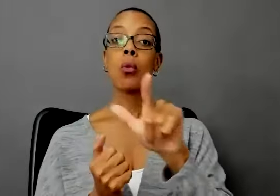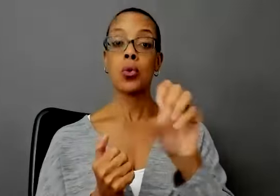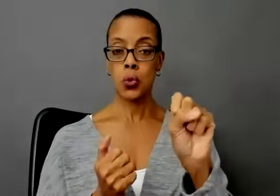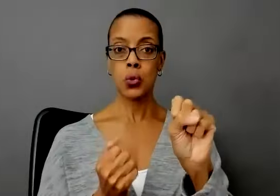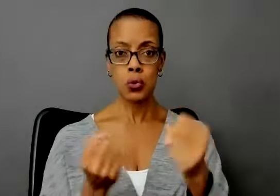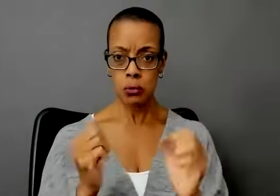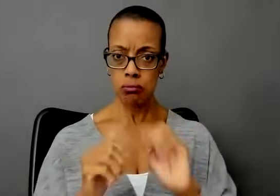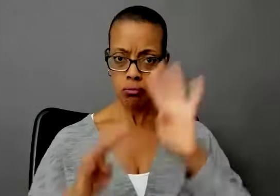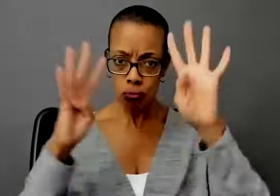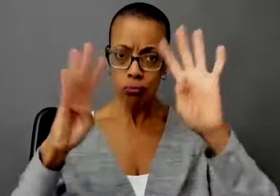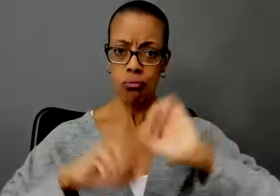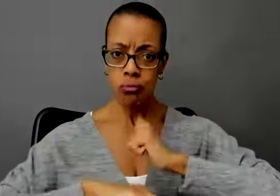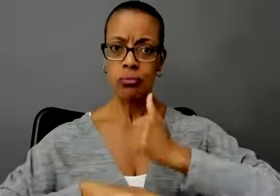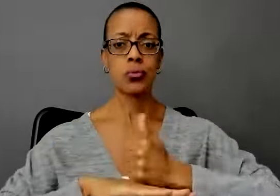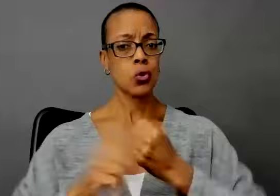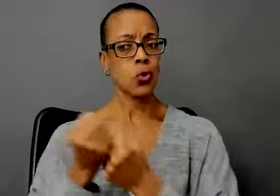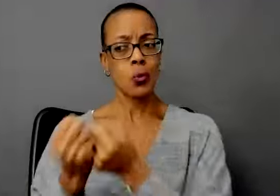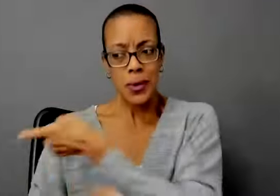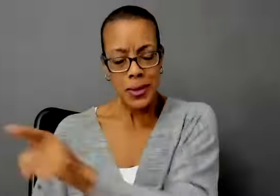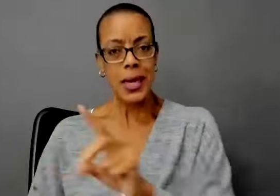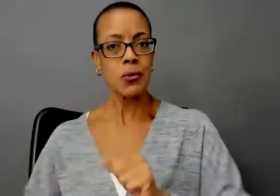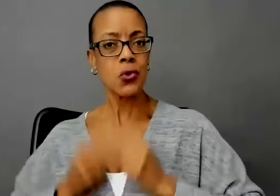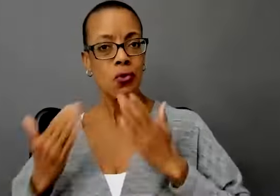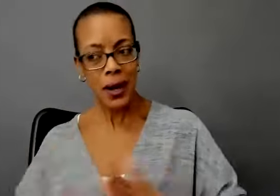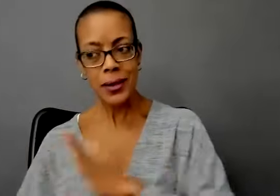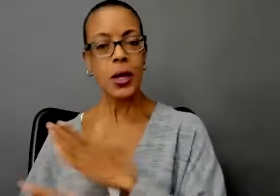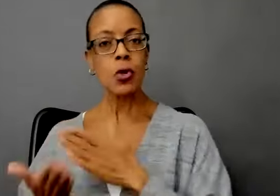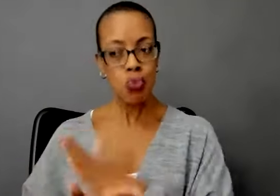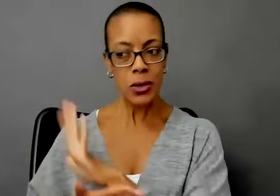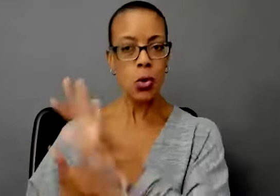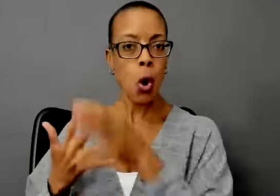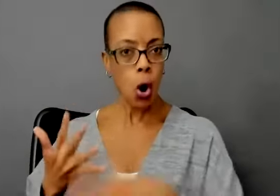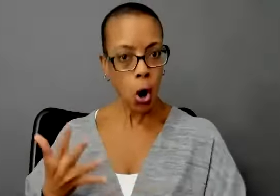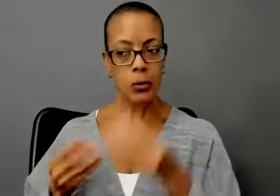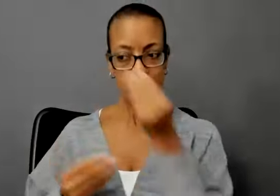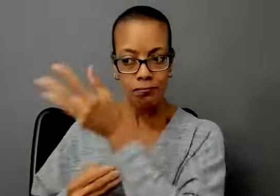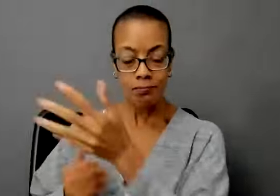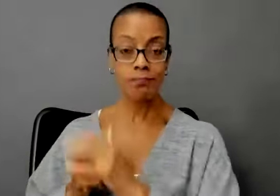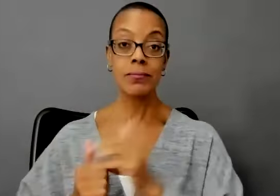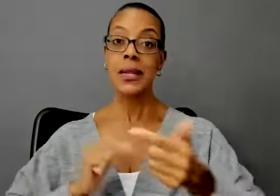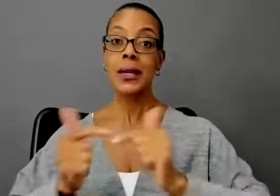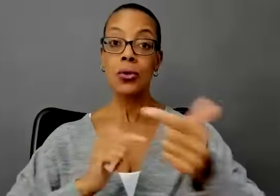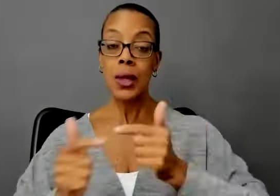survivors in understanding their rights and options, such as interactive online resources and mobile